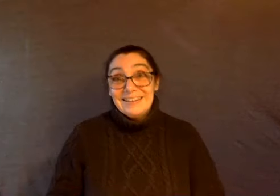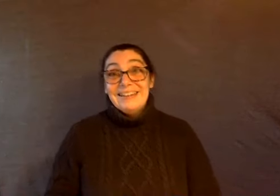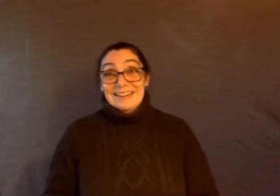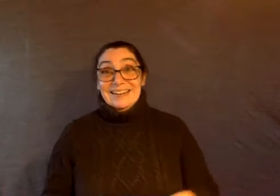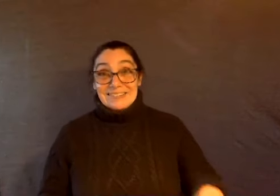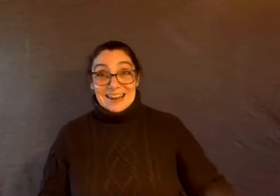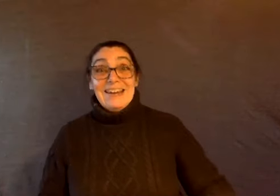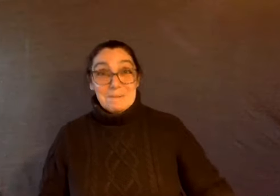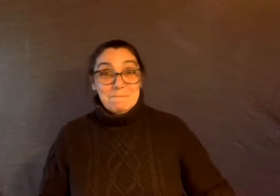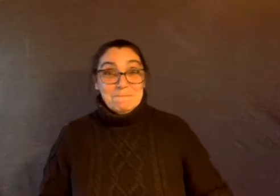Okay.